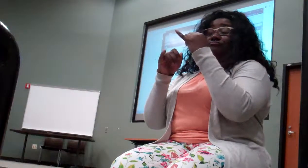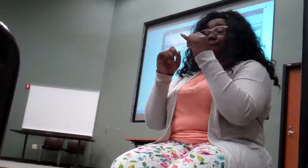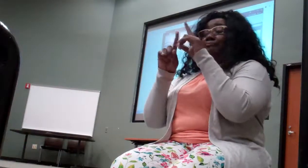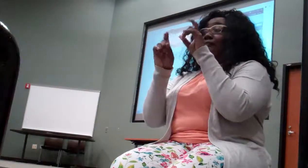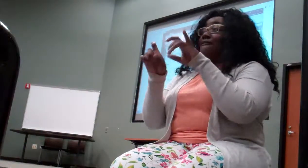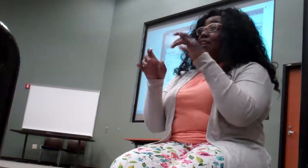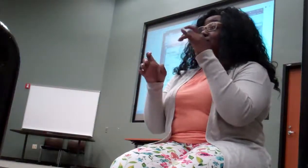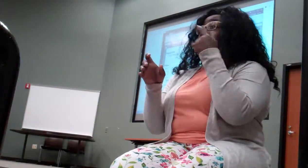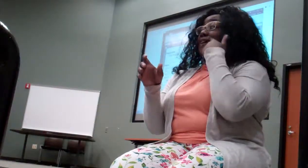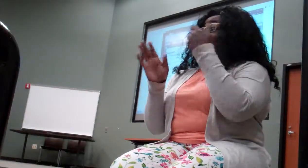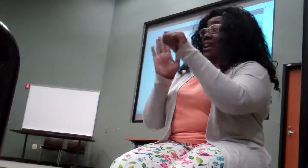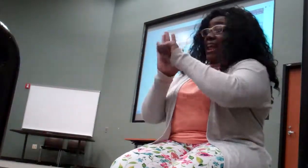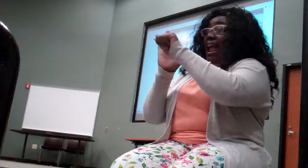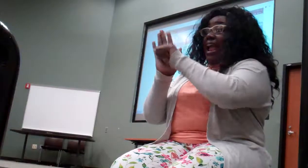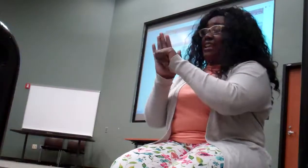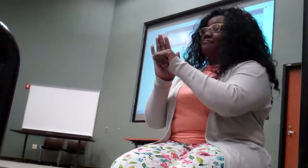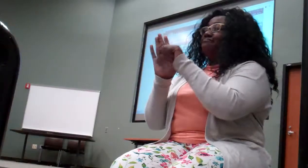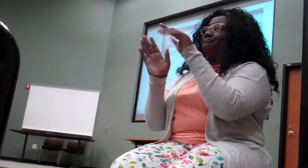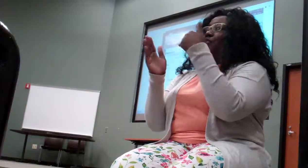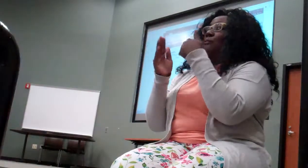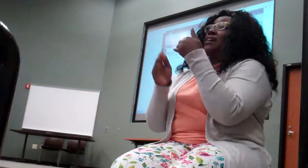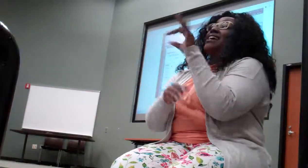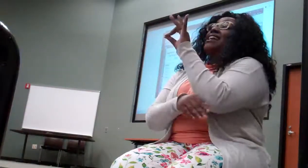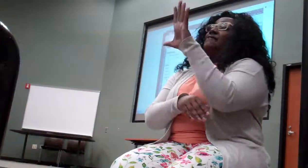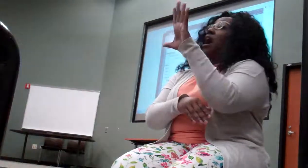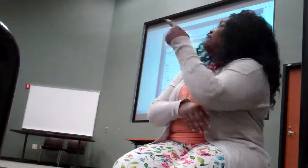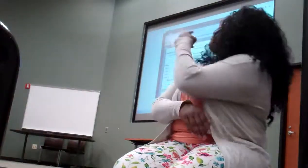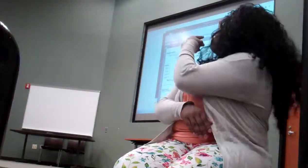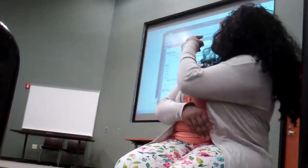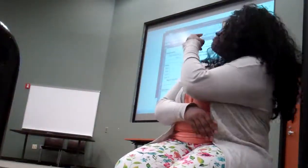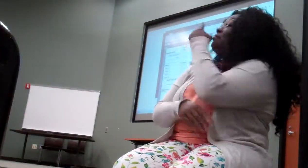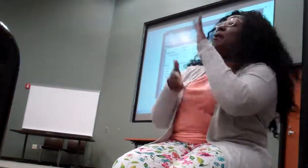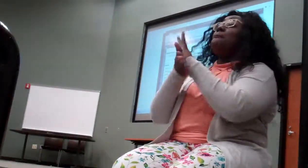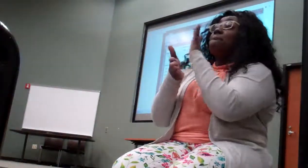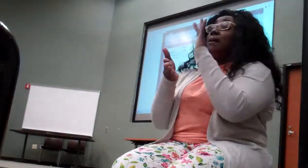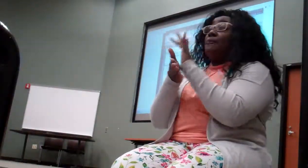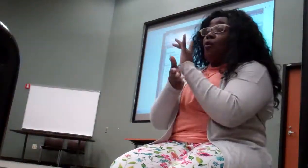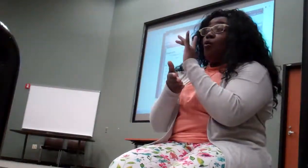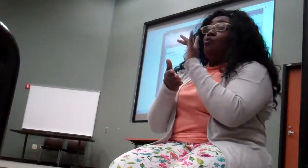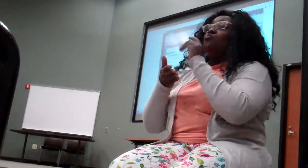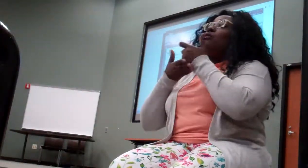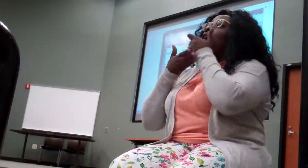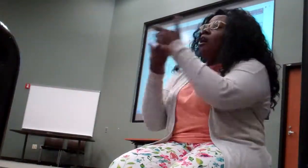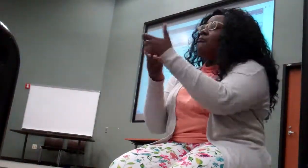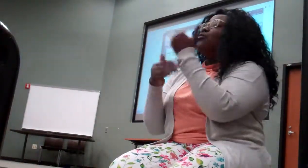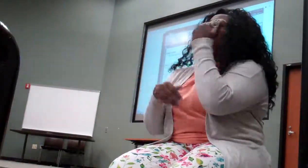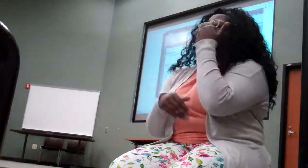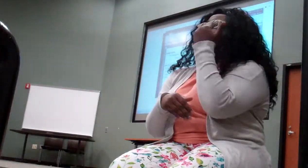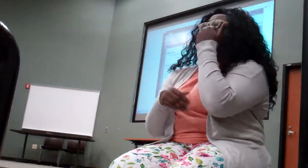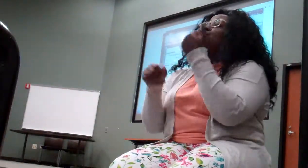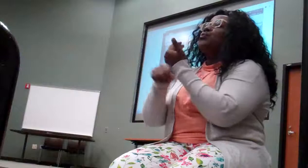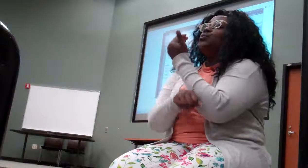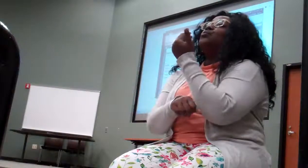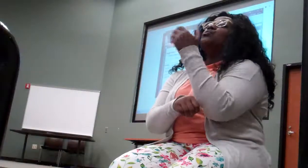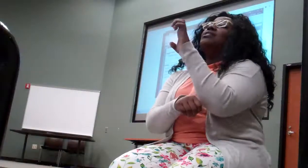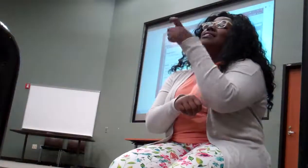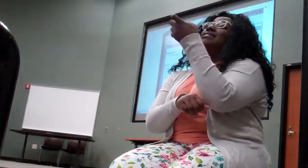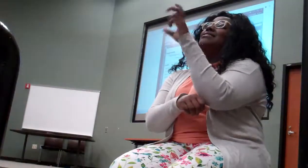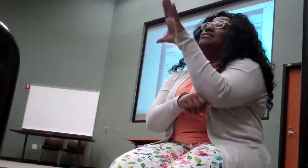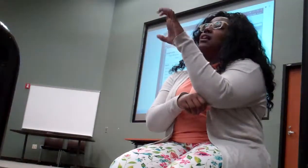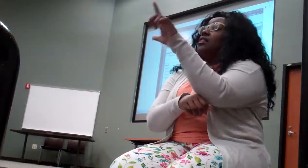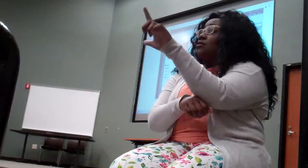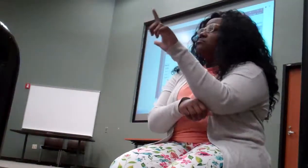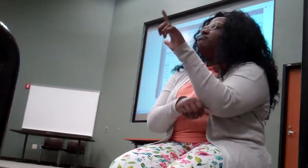You get an 85, right? And so this spreadsheet is available to you. Use Excel. You just enter in your scores.